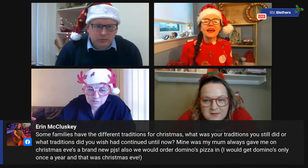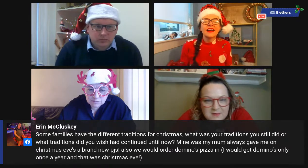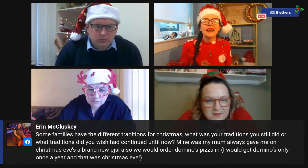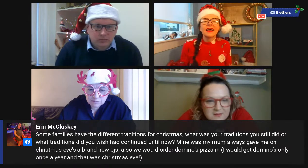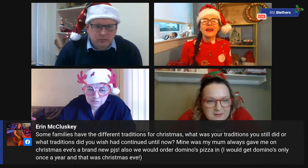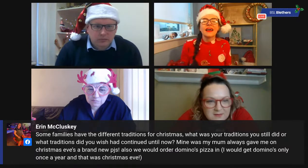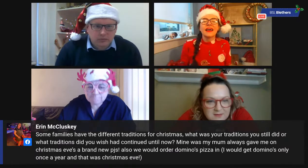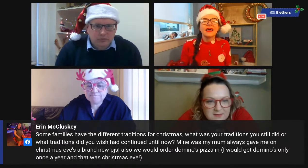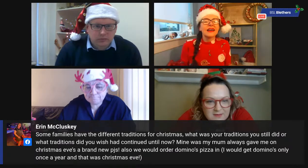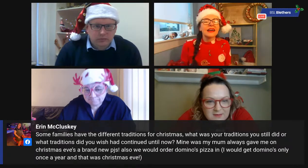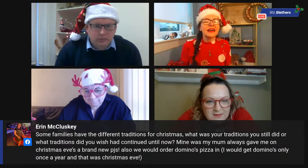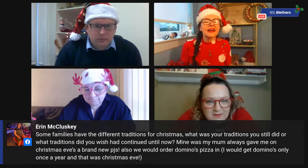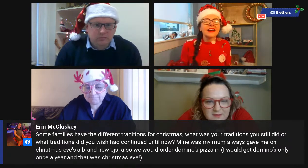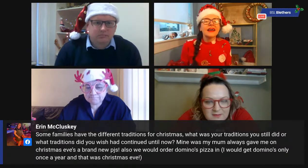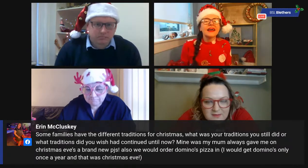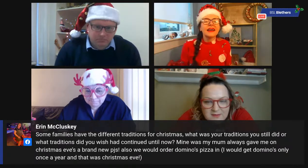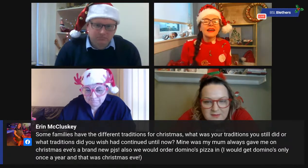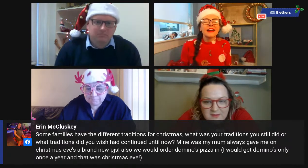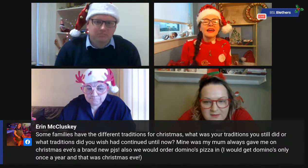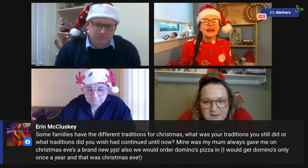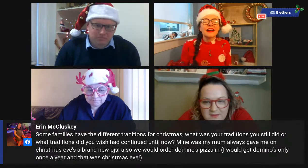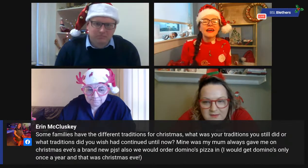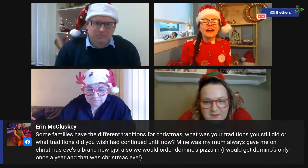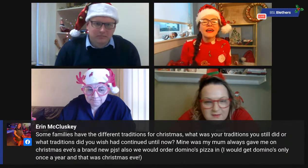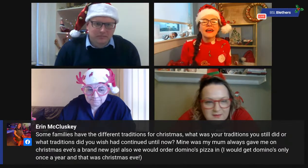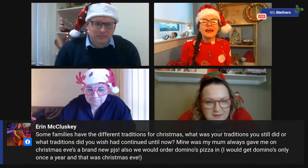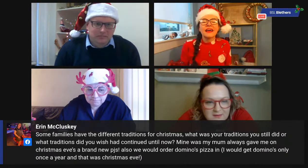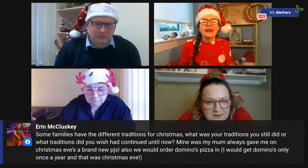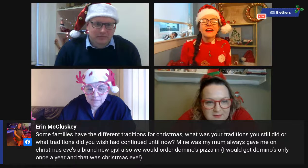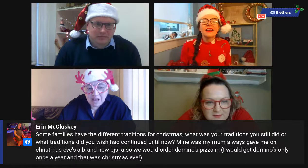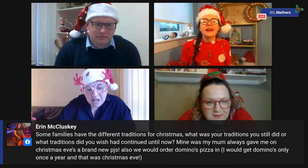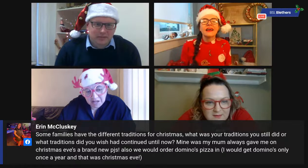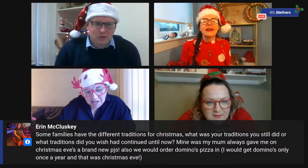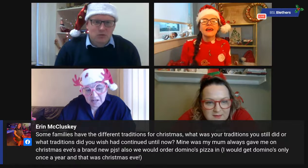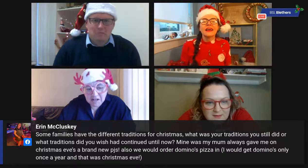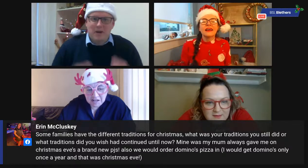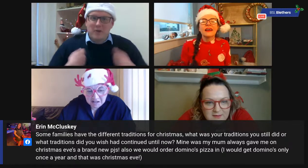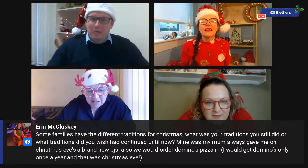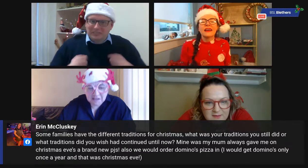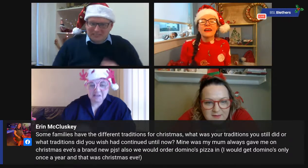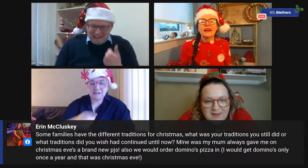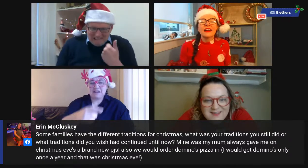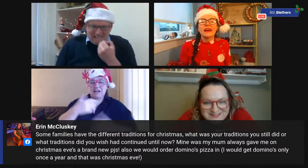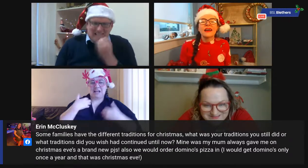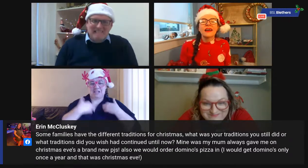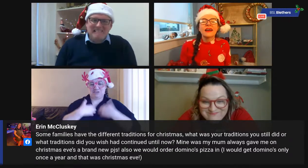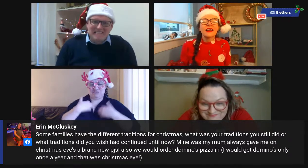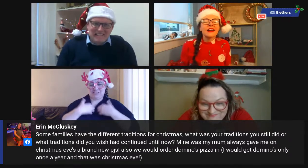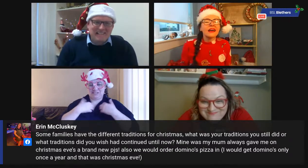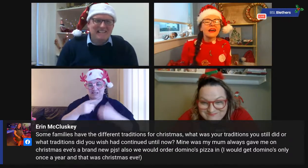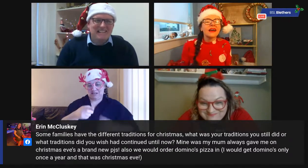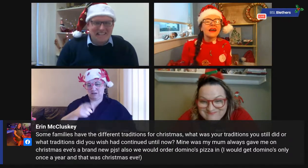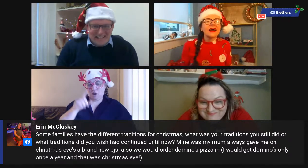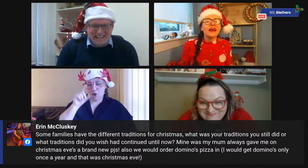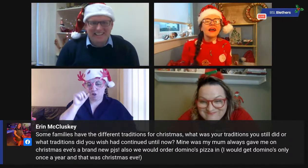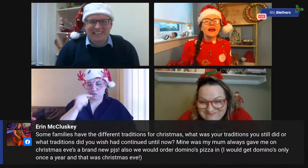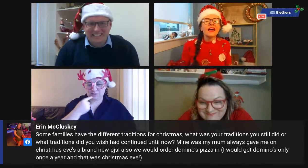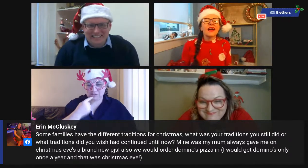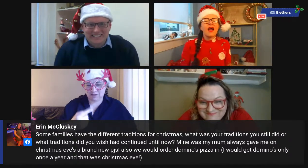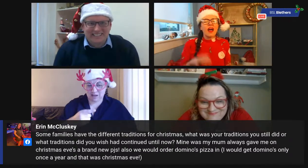So read the question out. Some families have very different traditions for Christmas. What was your traditions? And you still did. And what traditions